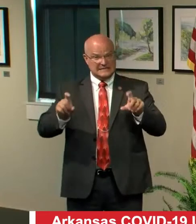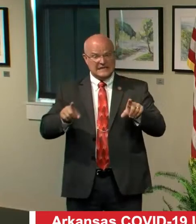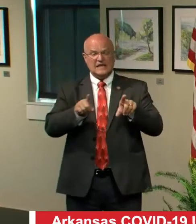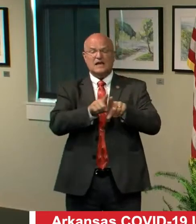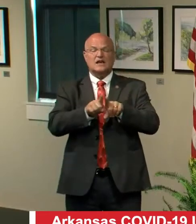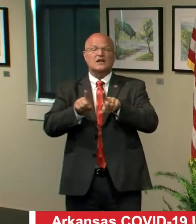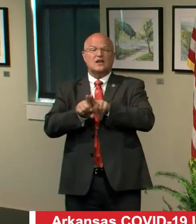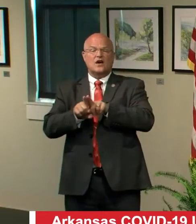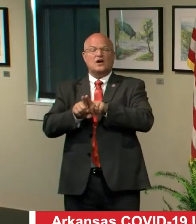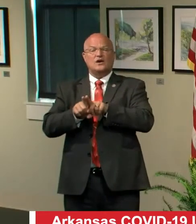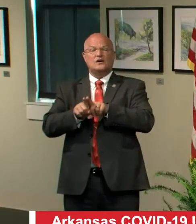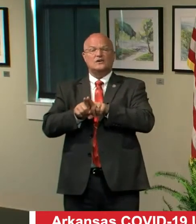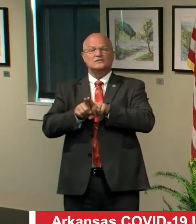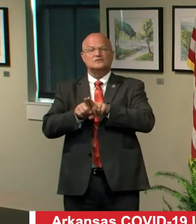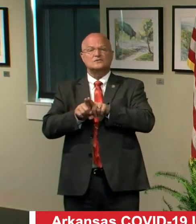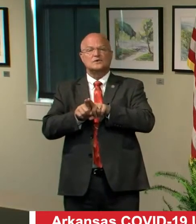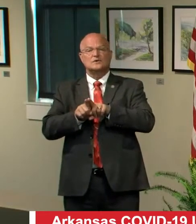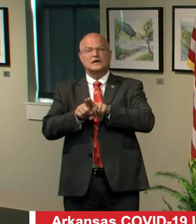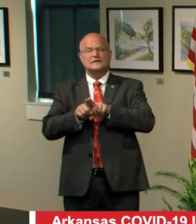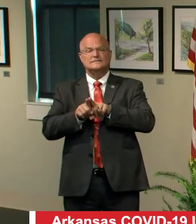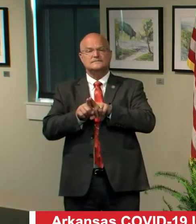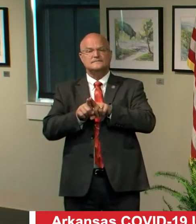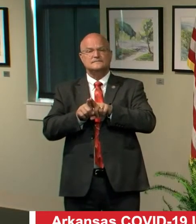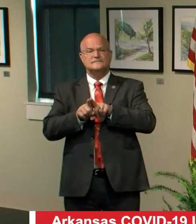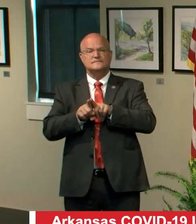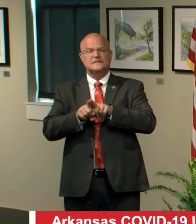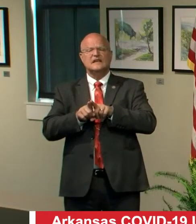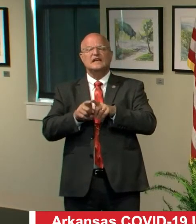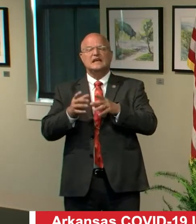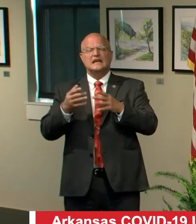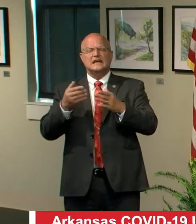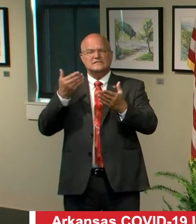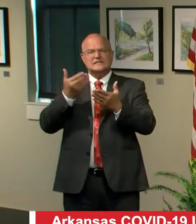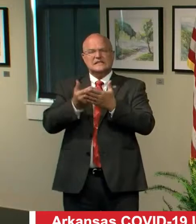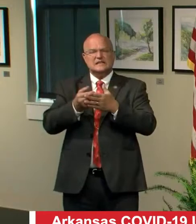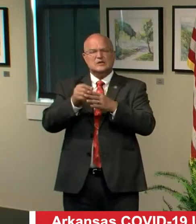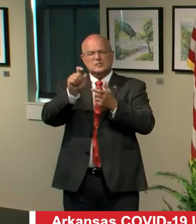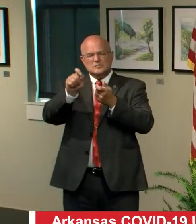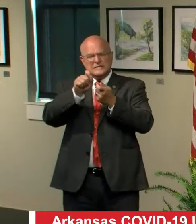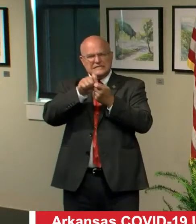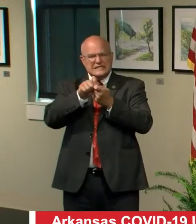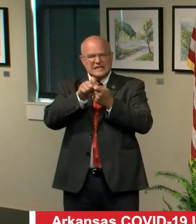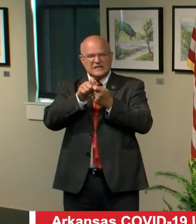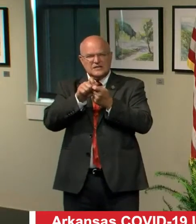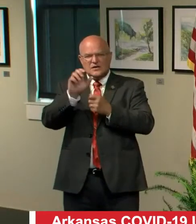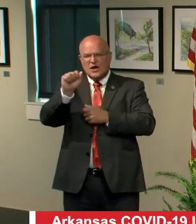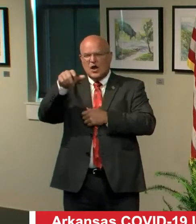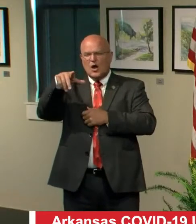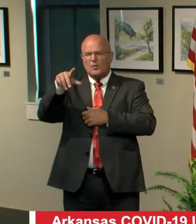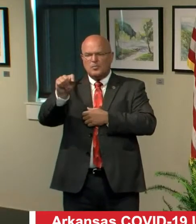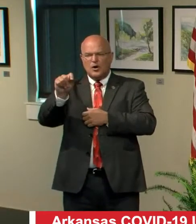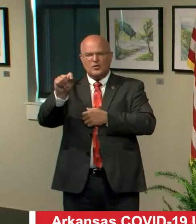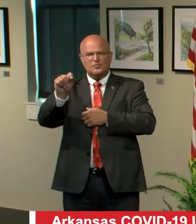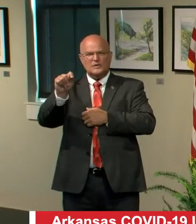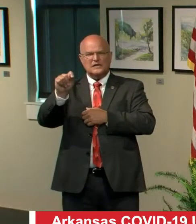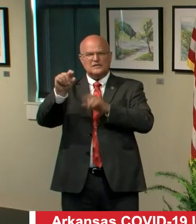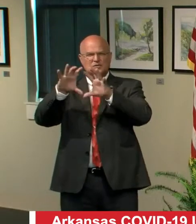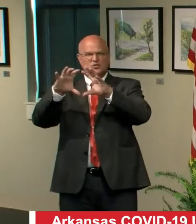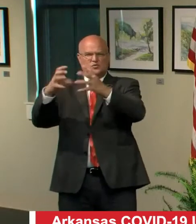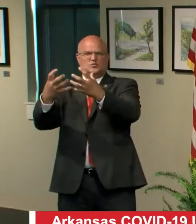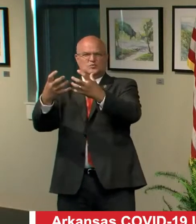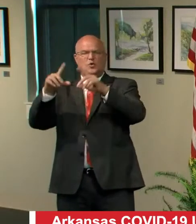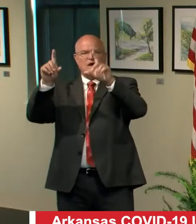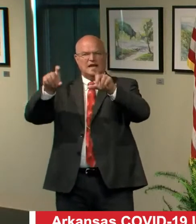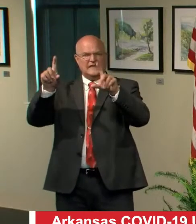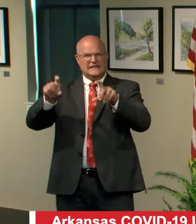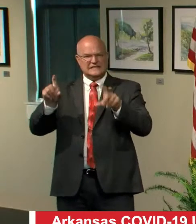and also even getting down to particular apartment complexes, et cetera, where